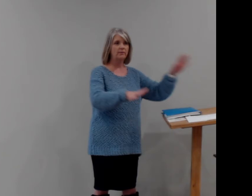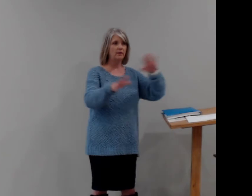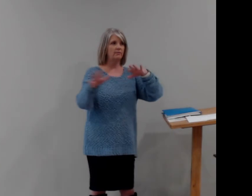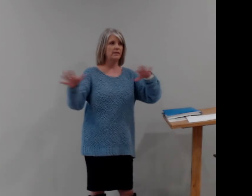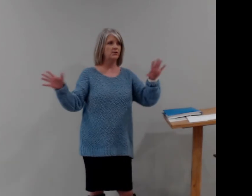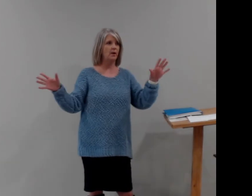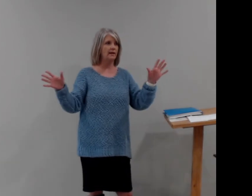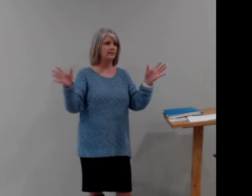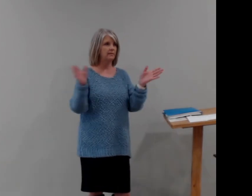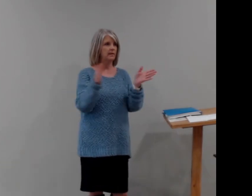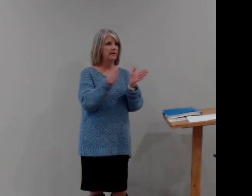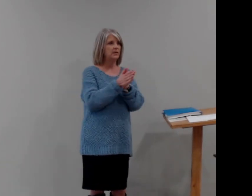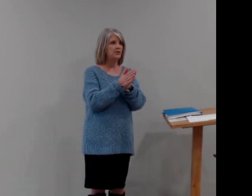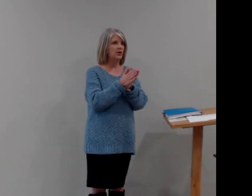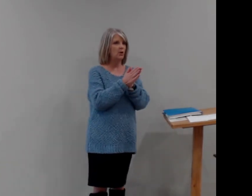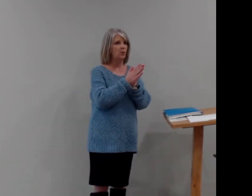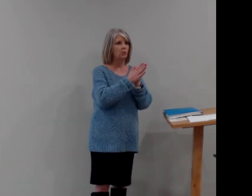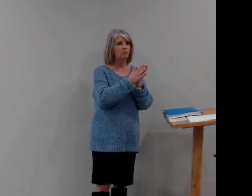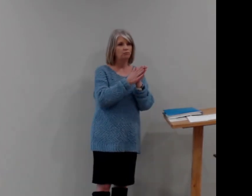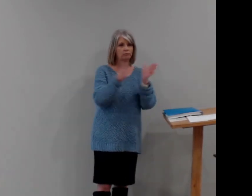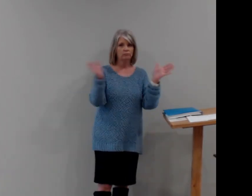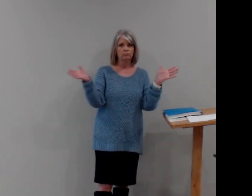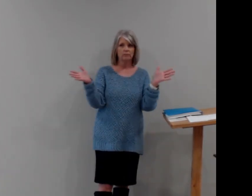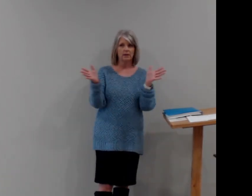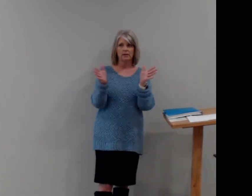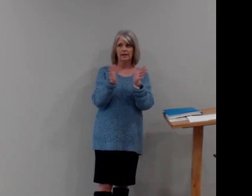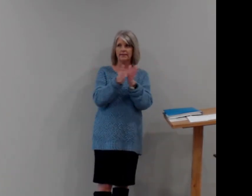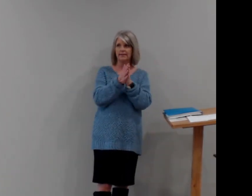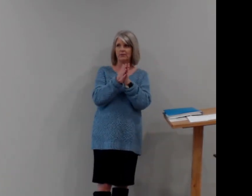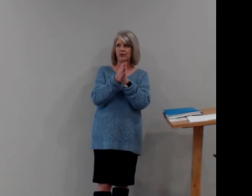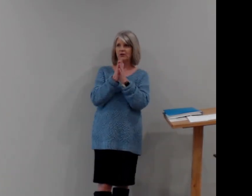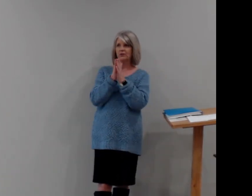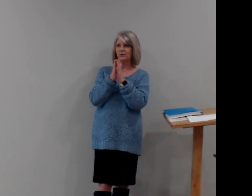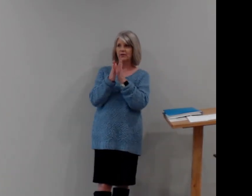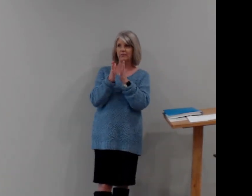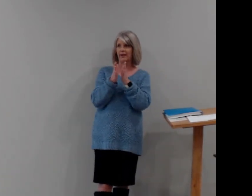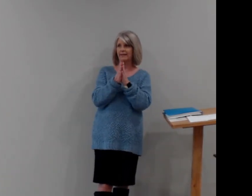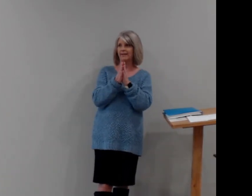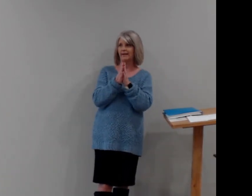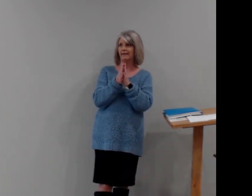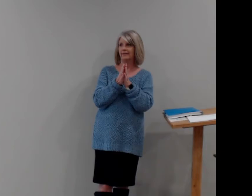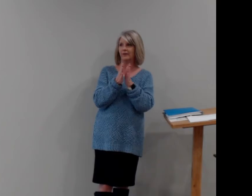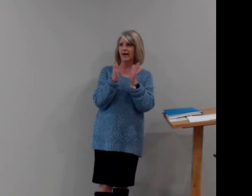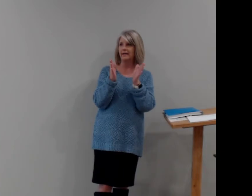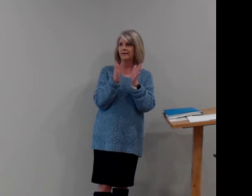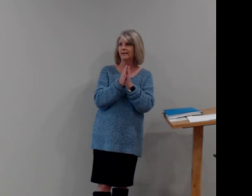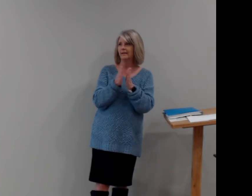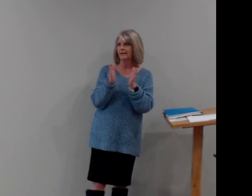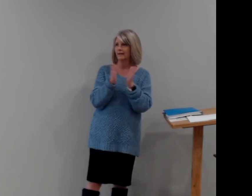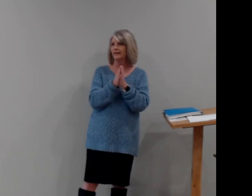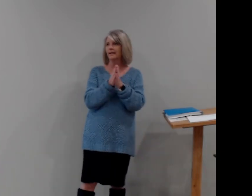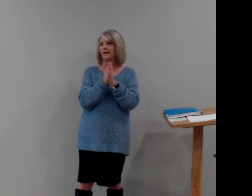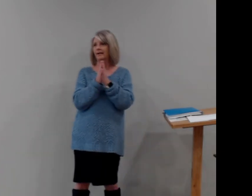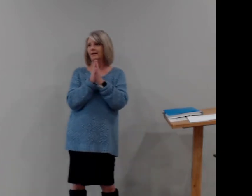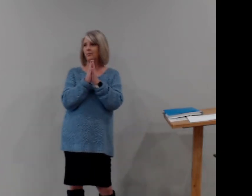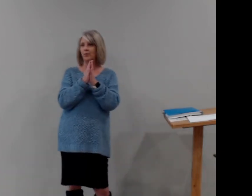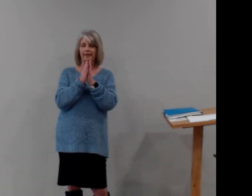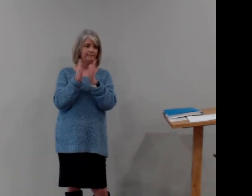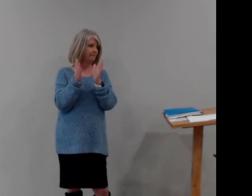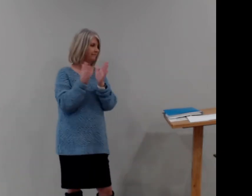over these twice, so let's see what you can do with it when I say it, okay? Number 1,